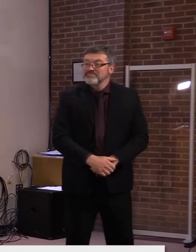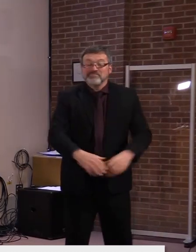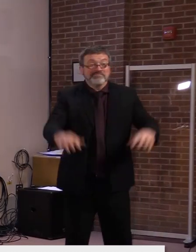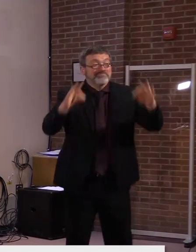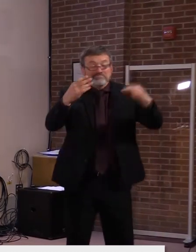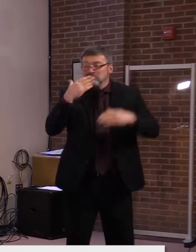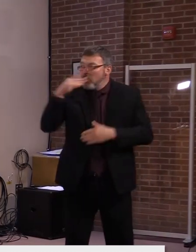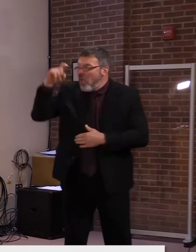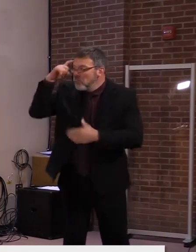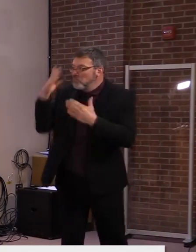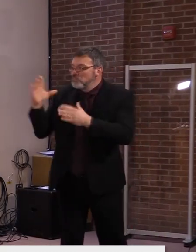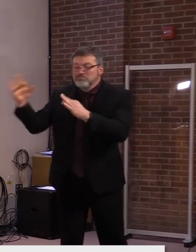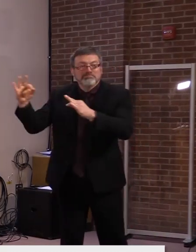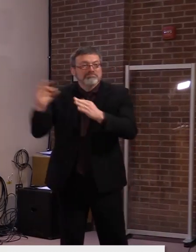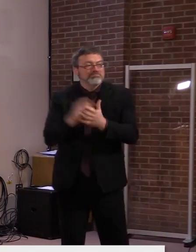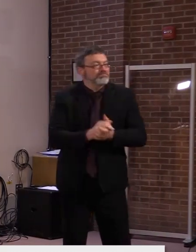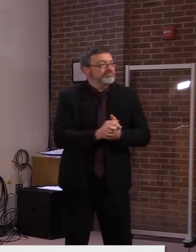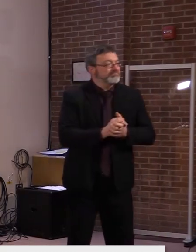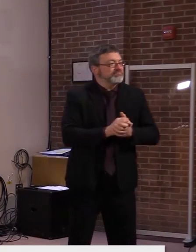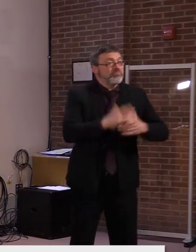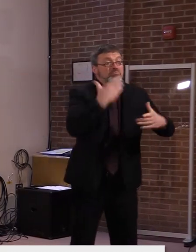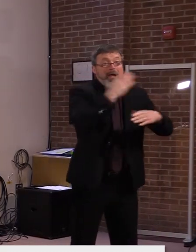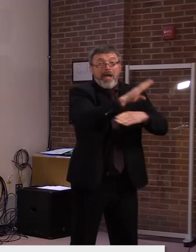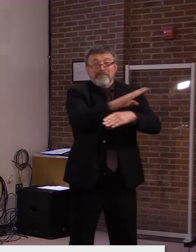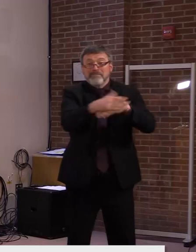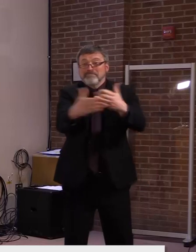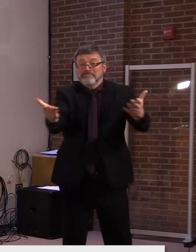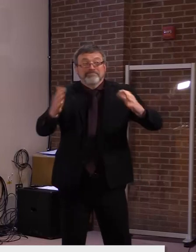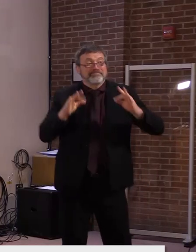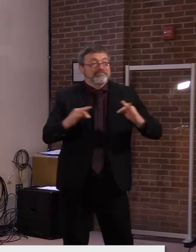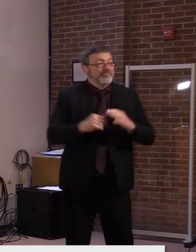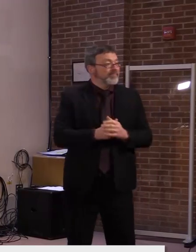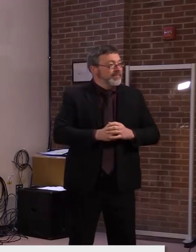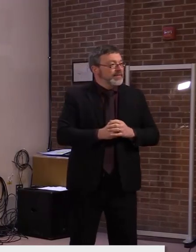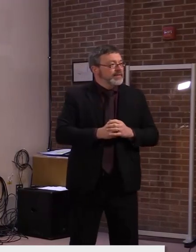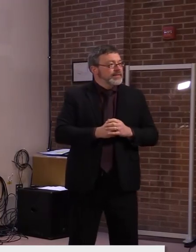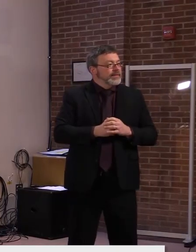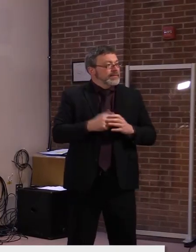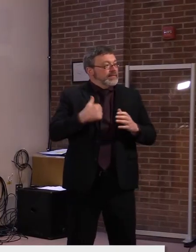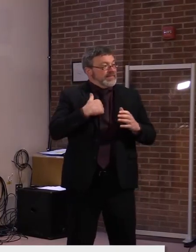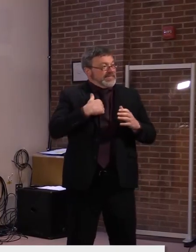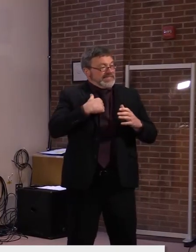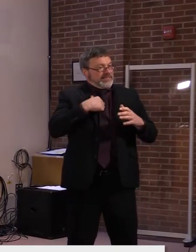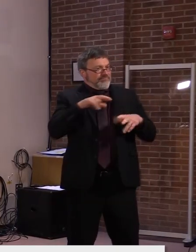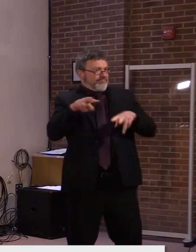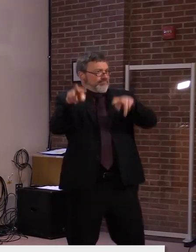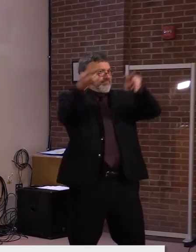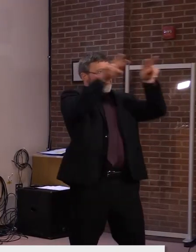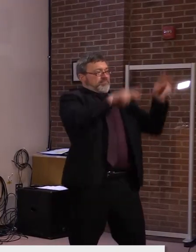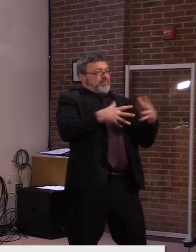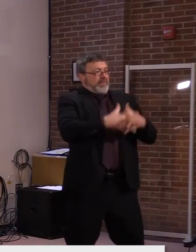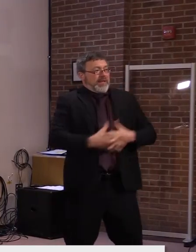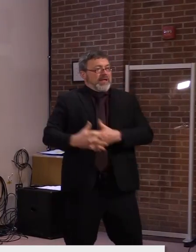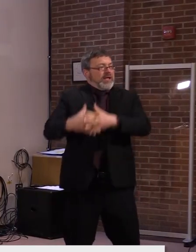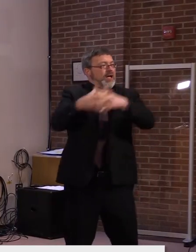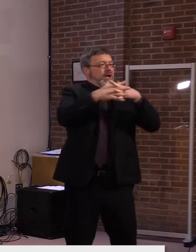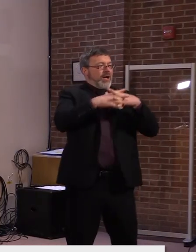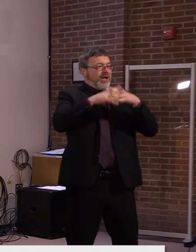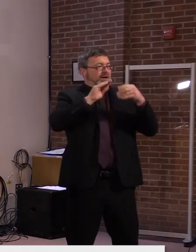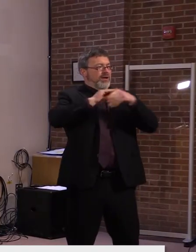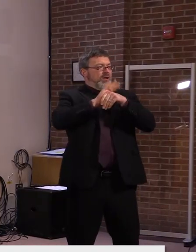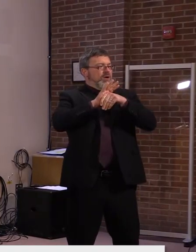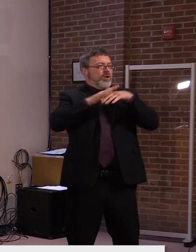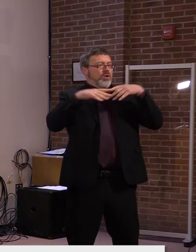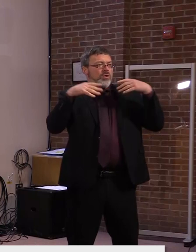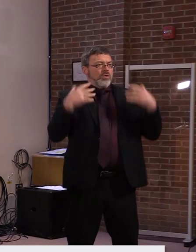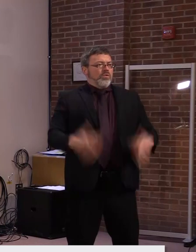Thank you very much, Governor, and good afternoon, everybody. So looking around the country and the region, we can see that COVID-19 cases are